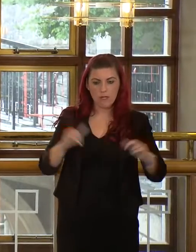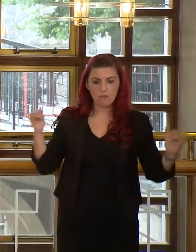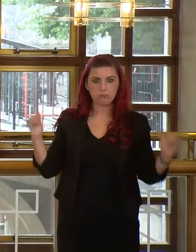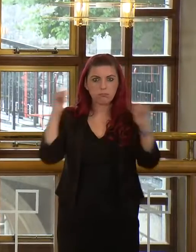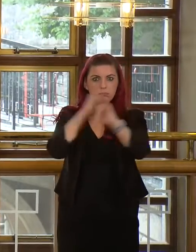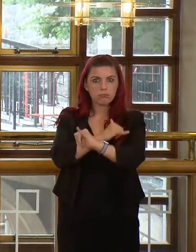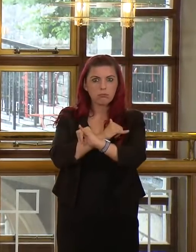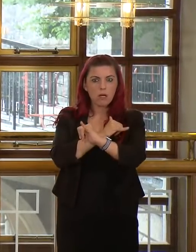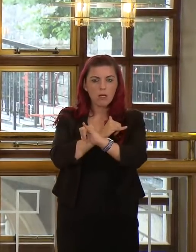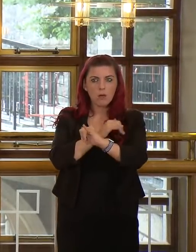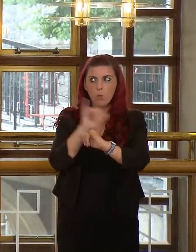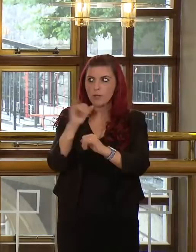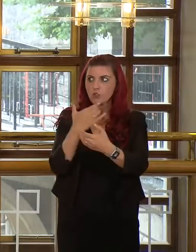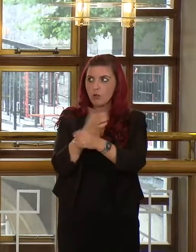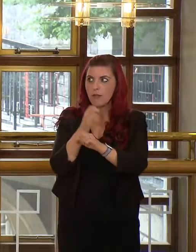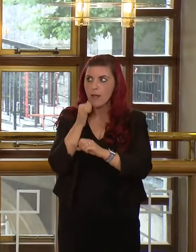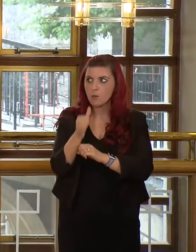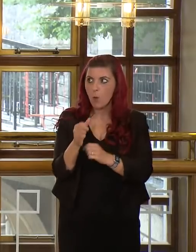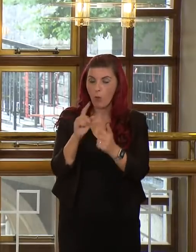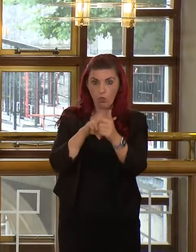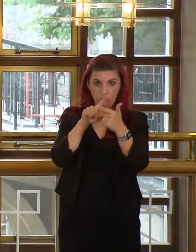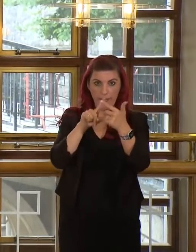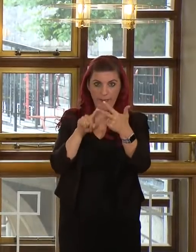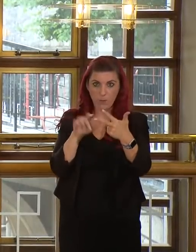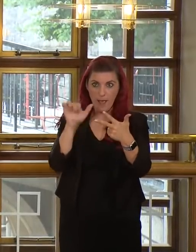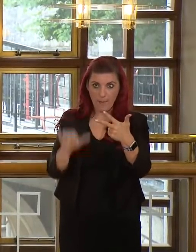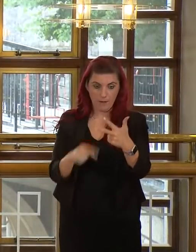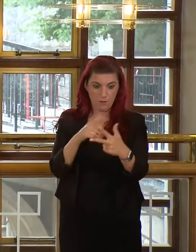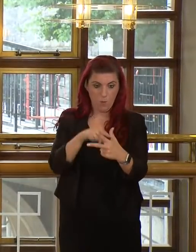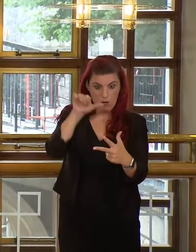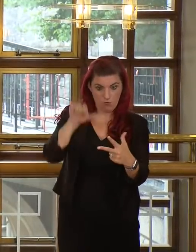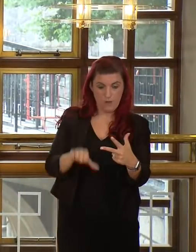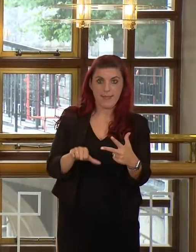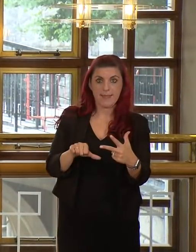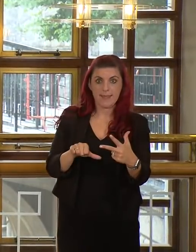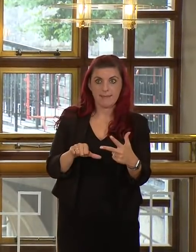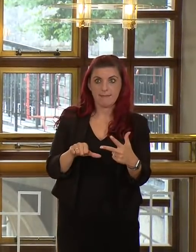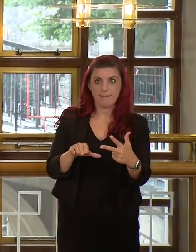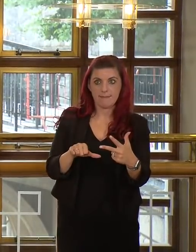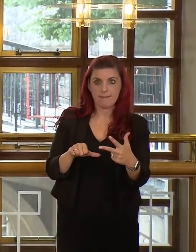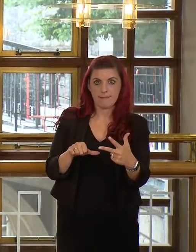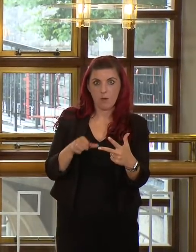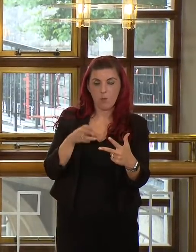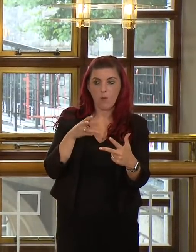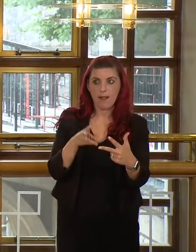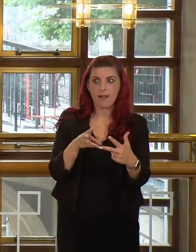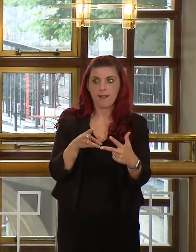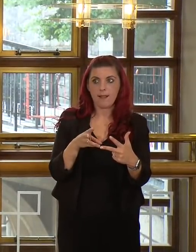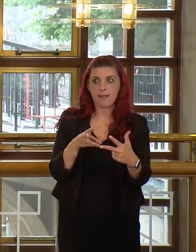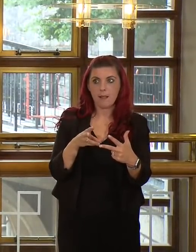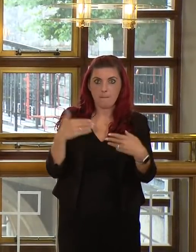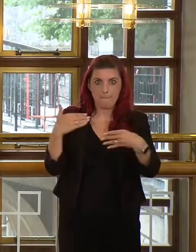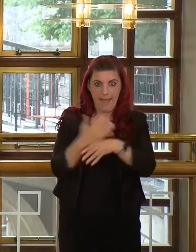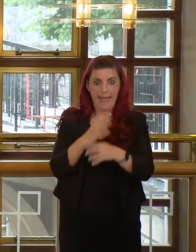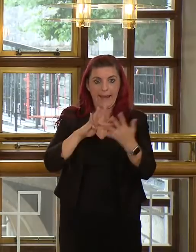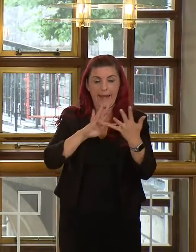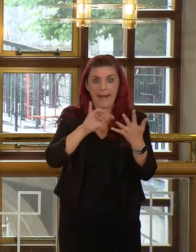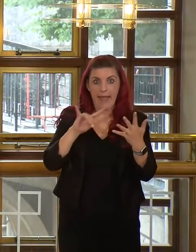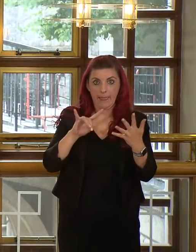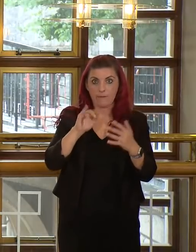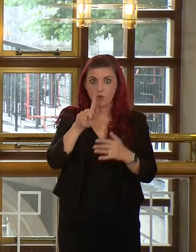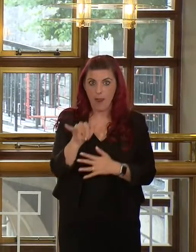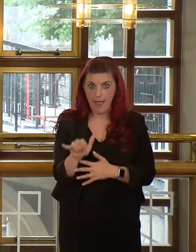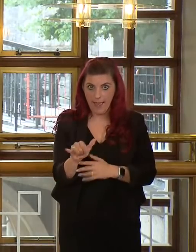travel, 3 things are going to happen. There'll be a green list of countries produced by the 9th of July. And